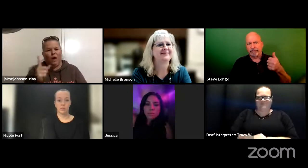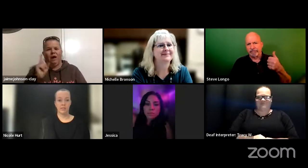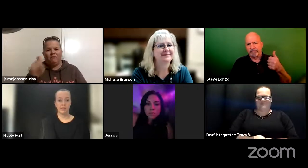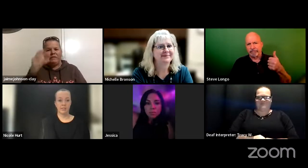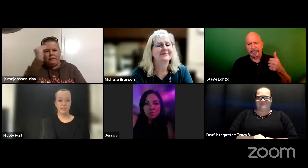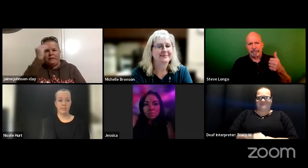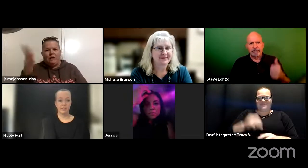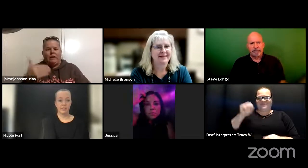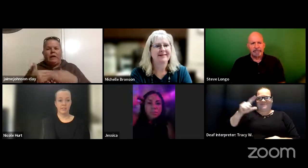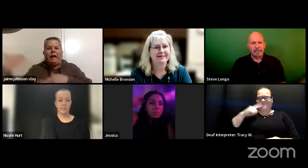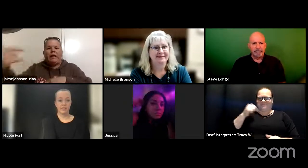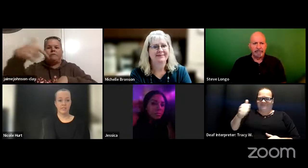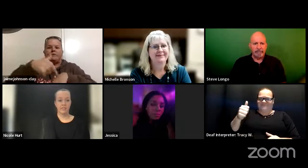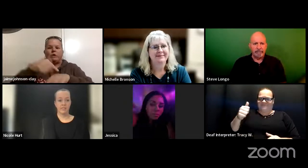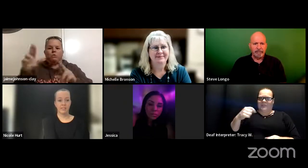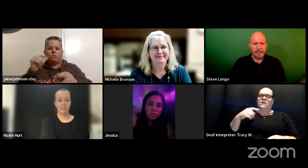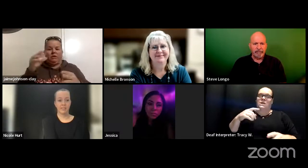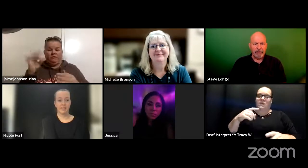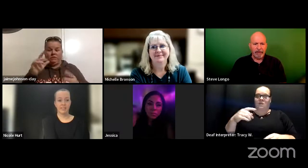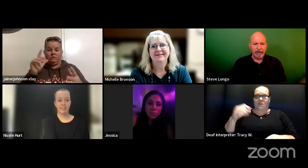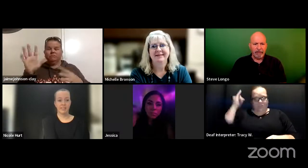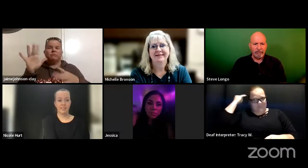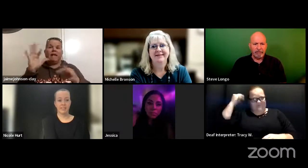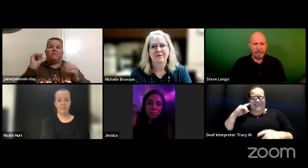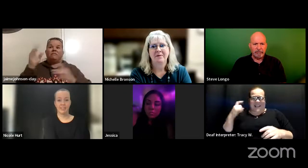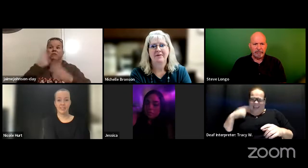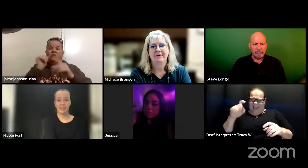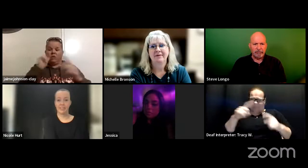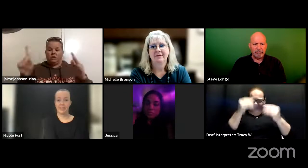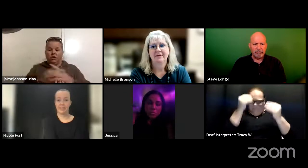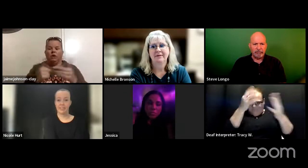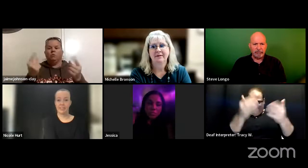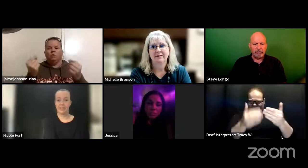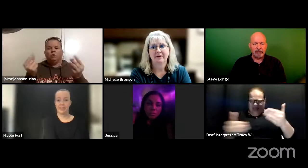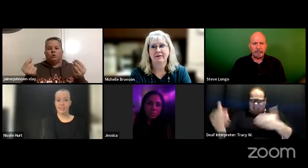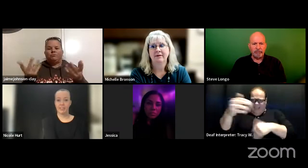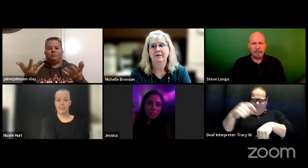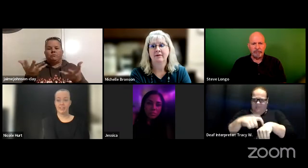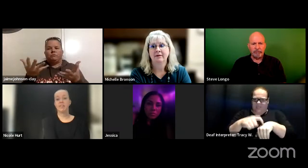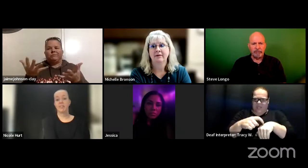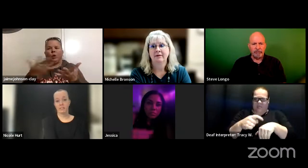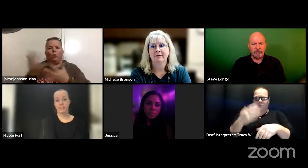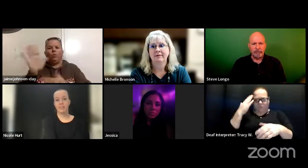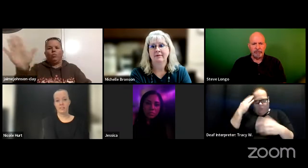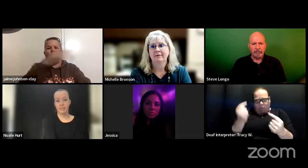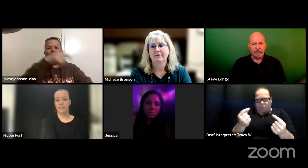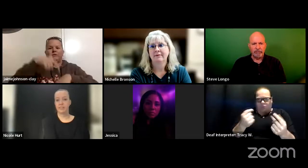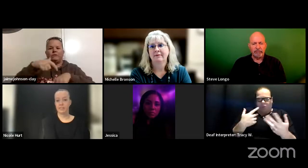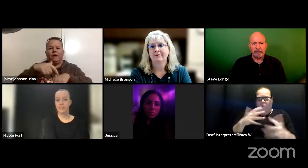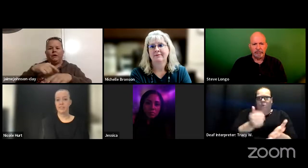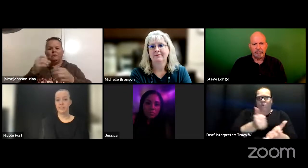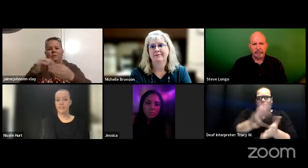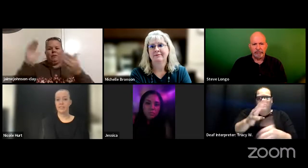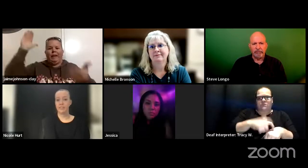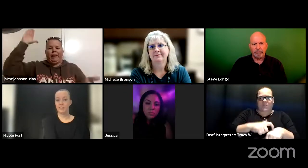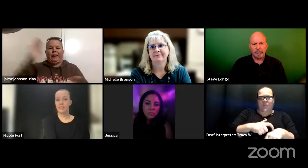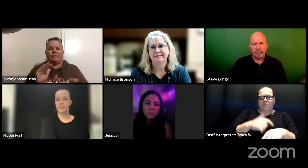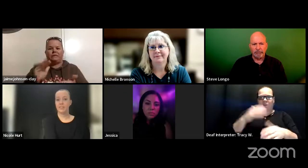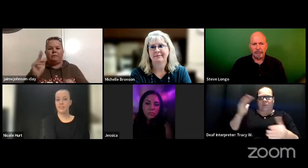Jamie- know that I can reach out for 2 individuals that will commit to the event.